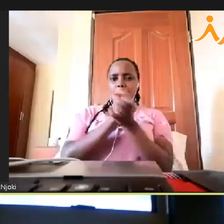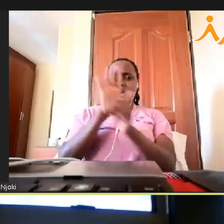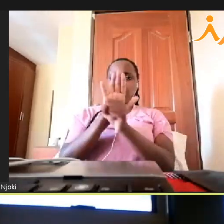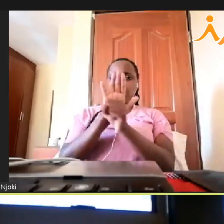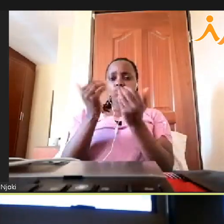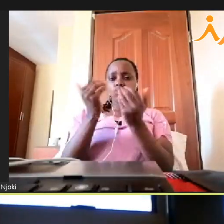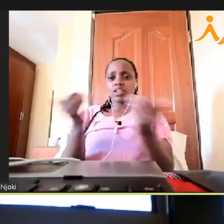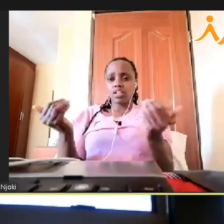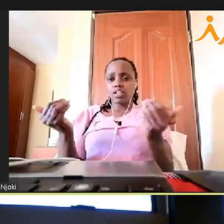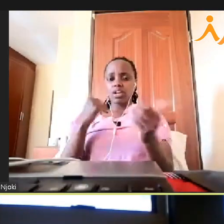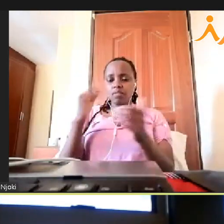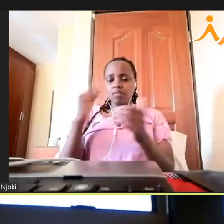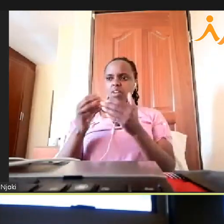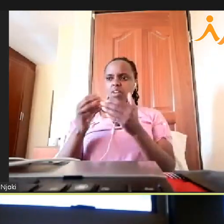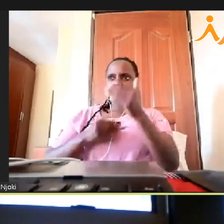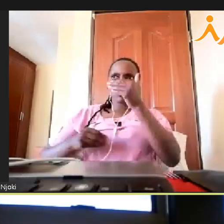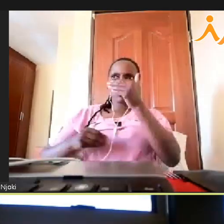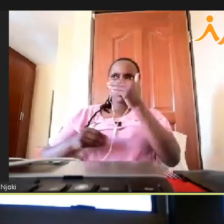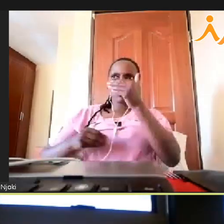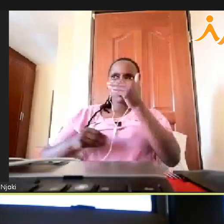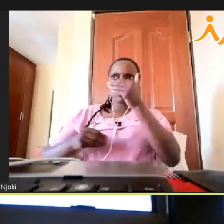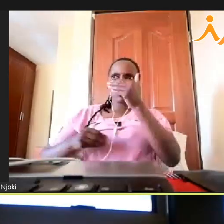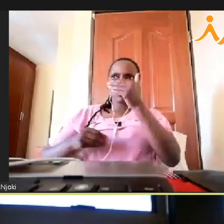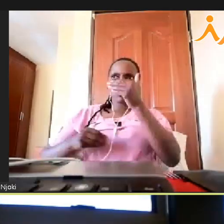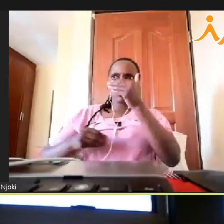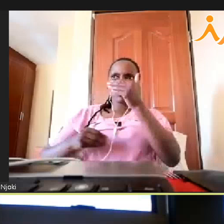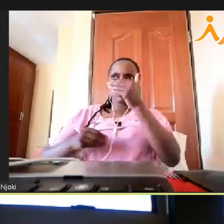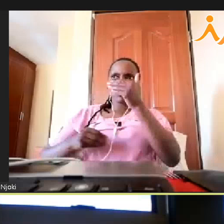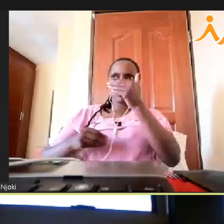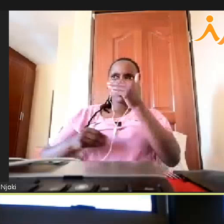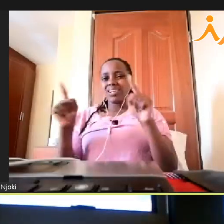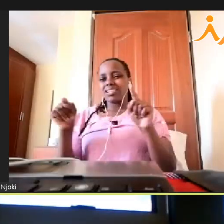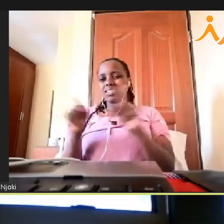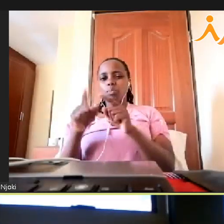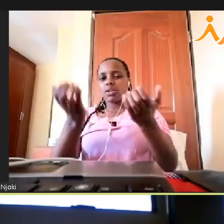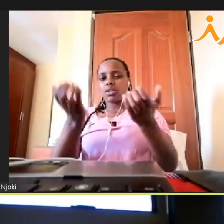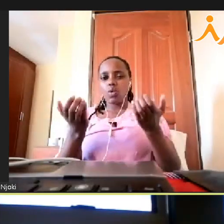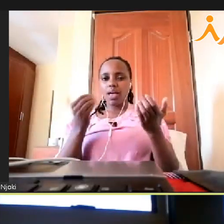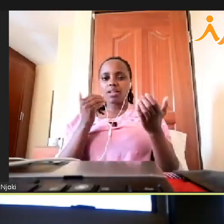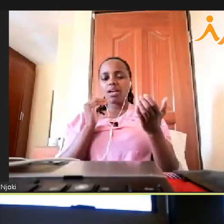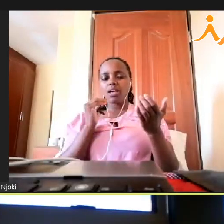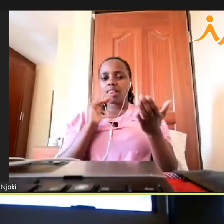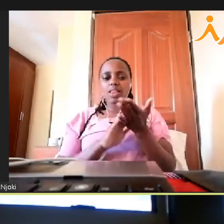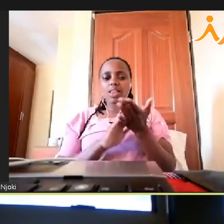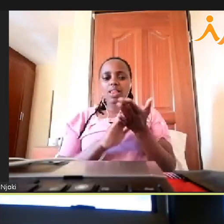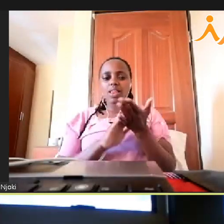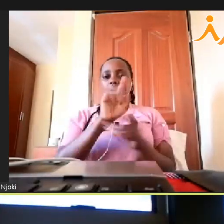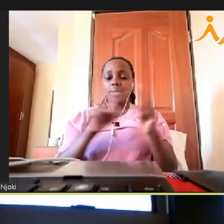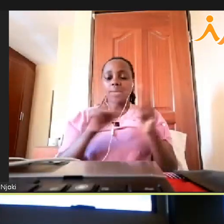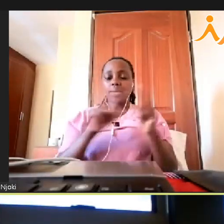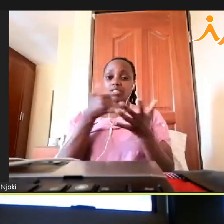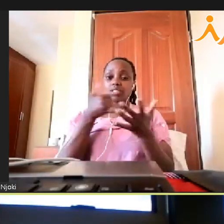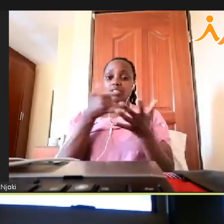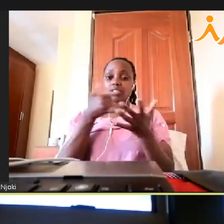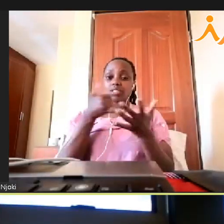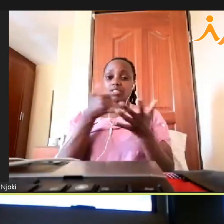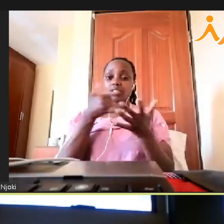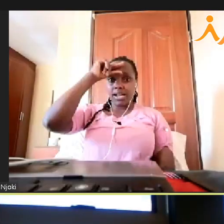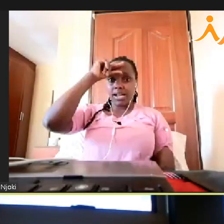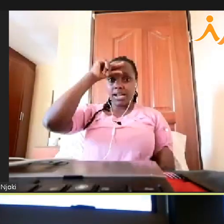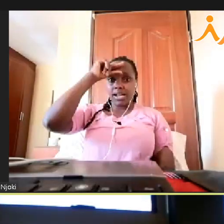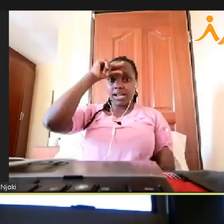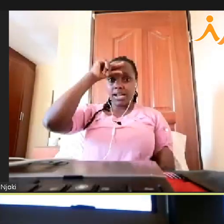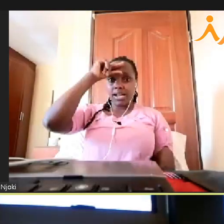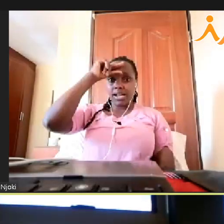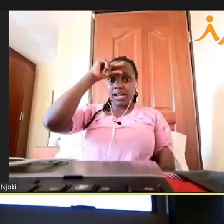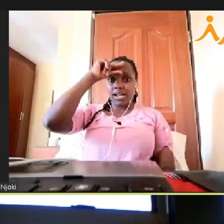children was raised to 18, but the reservation is still there, and it just requires a letter to be sent. But in engaging government